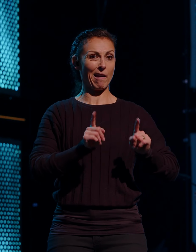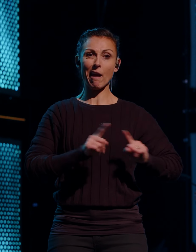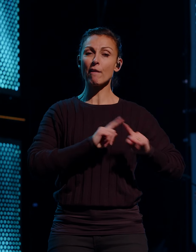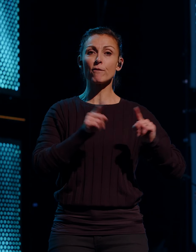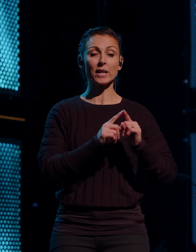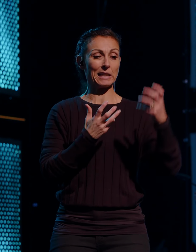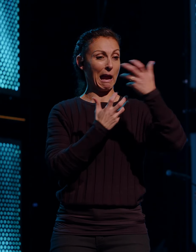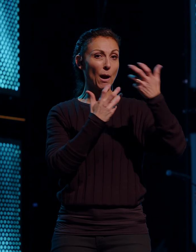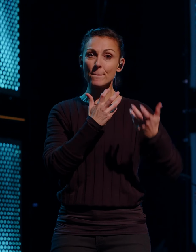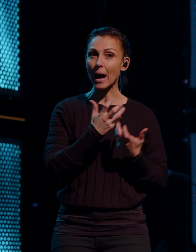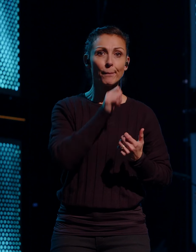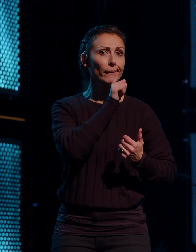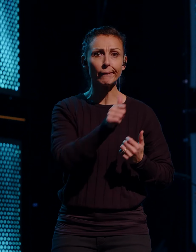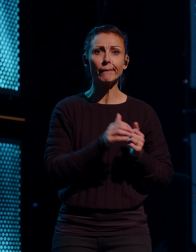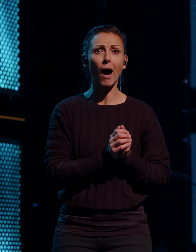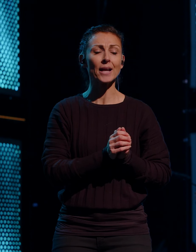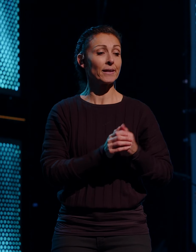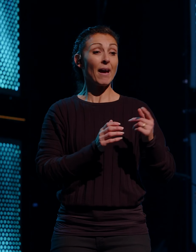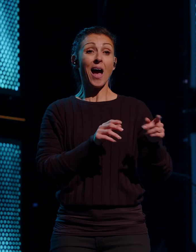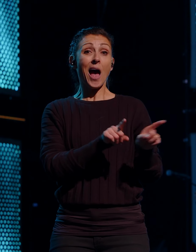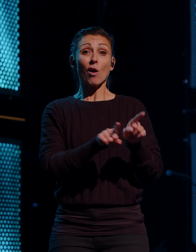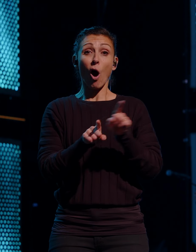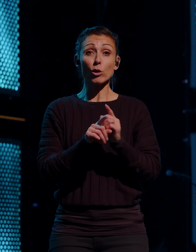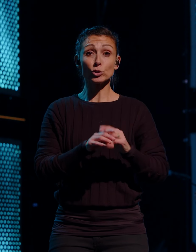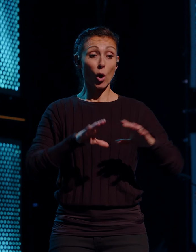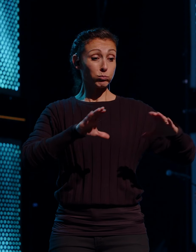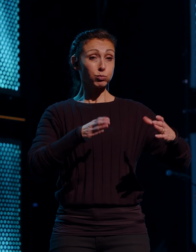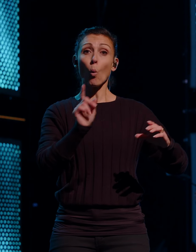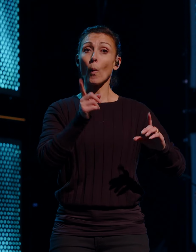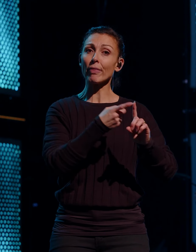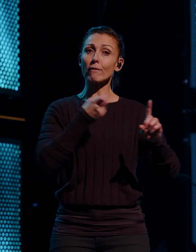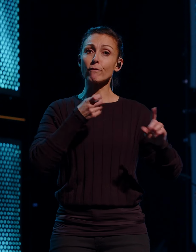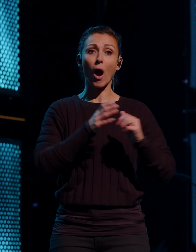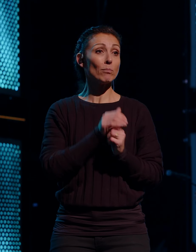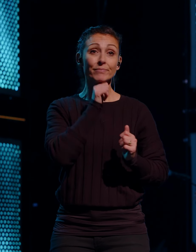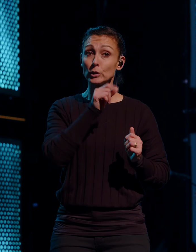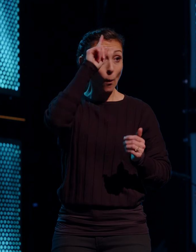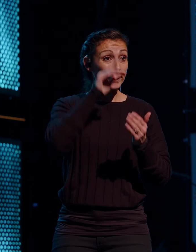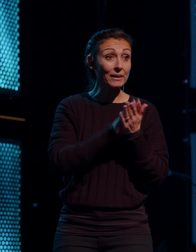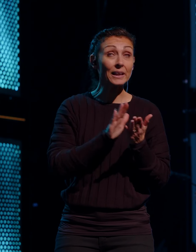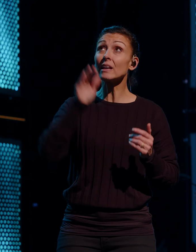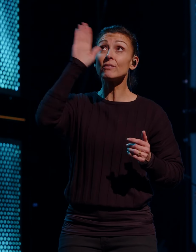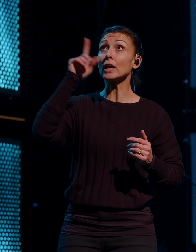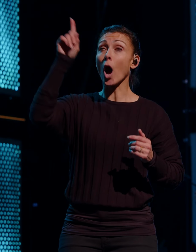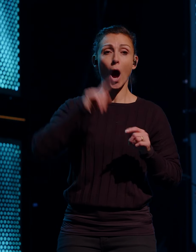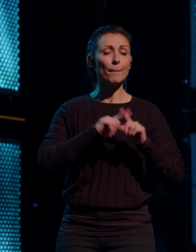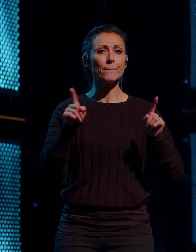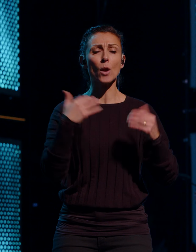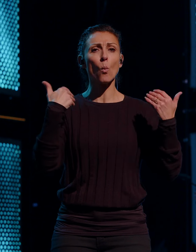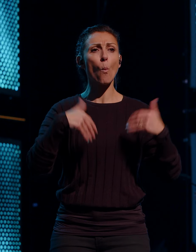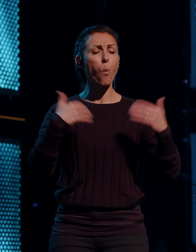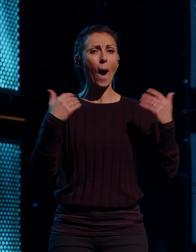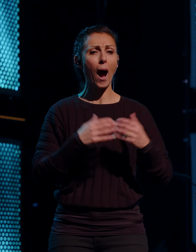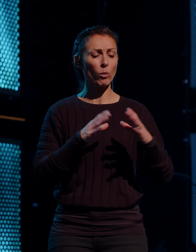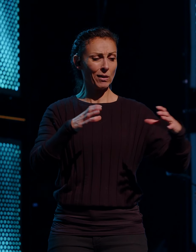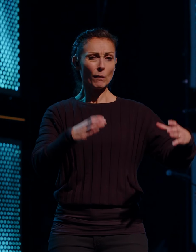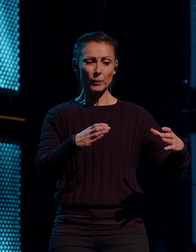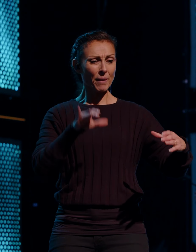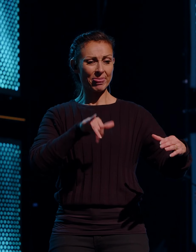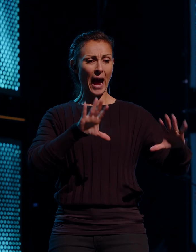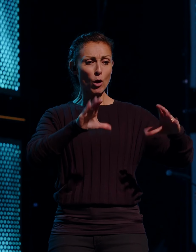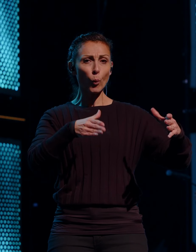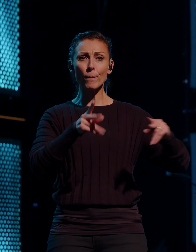in regards to these passages right here, it comes back to the unity and the diversity in the church. And just how different